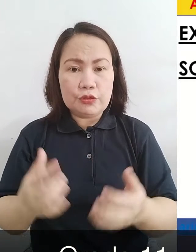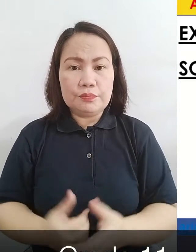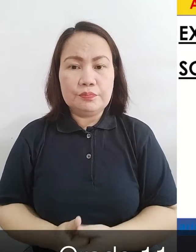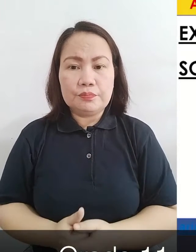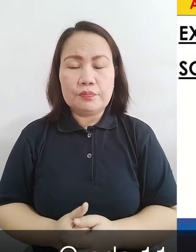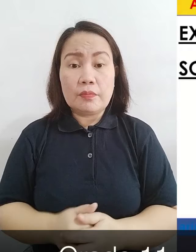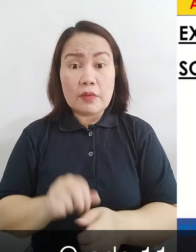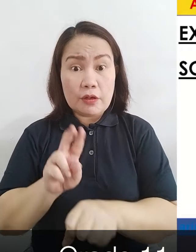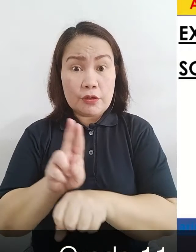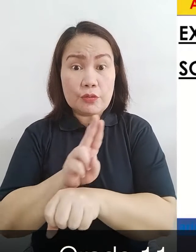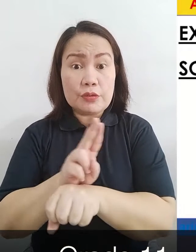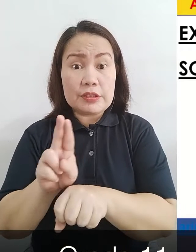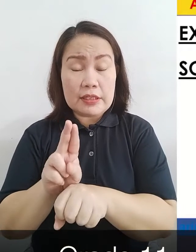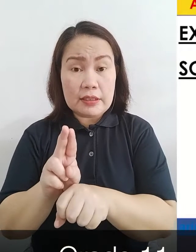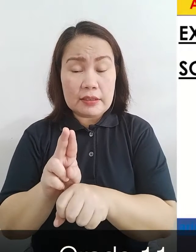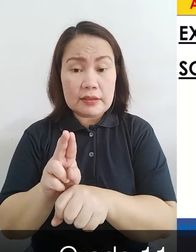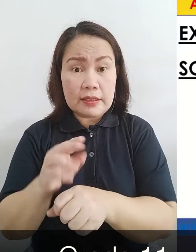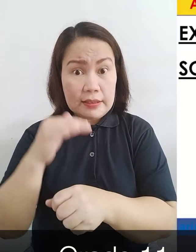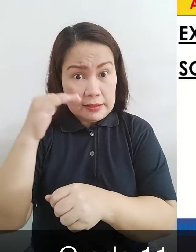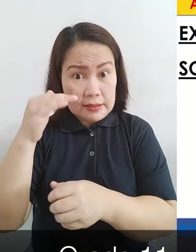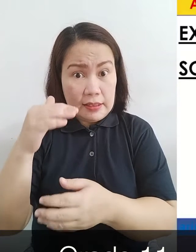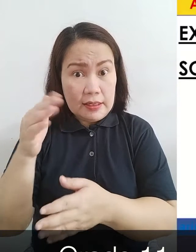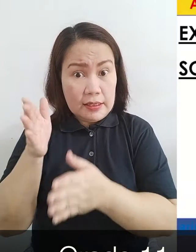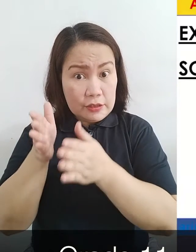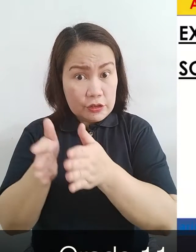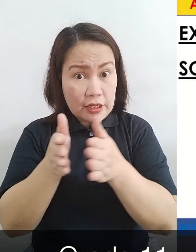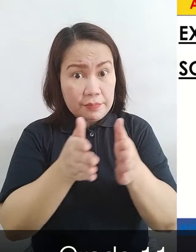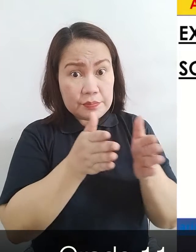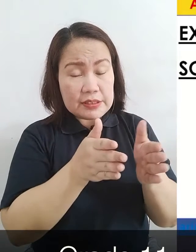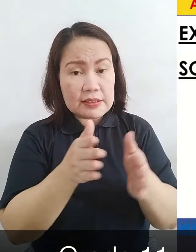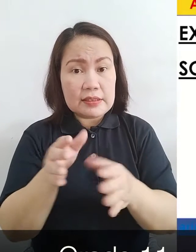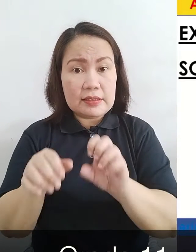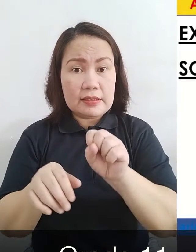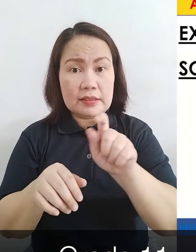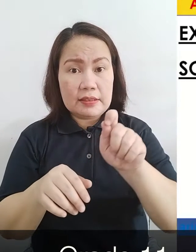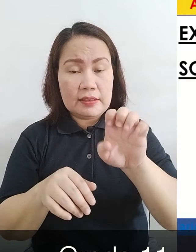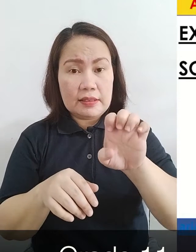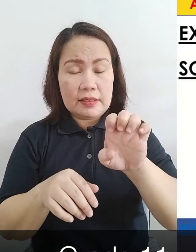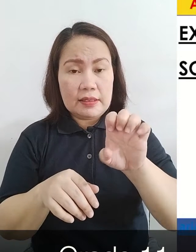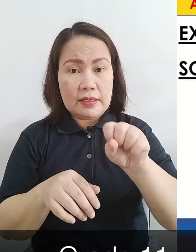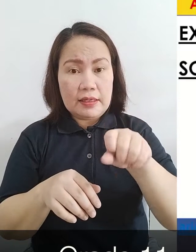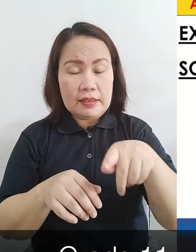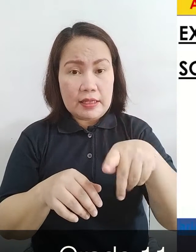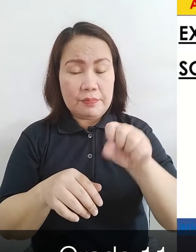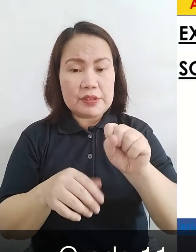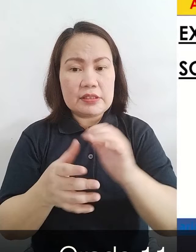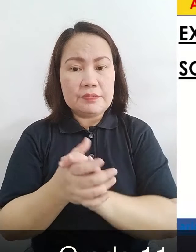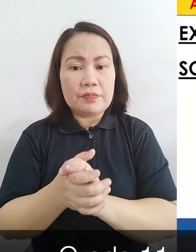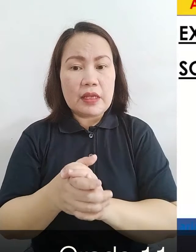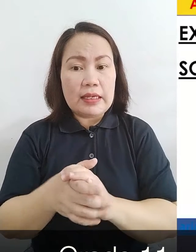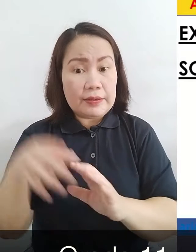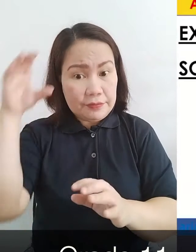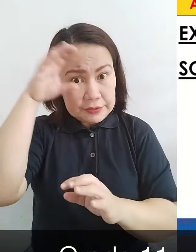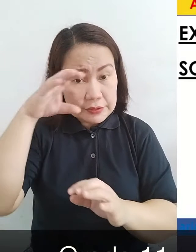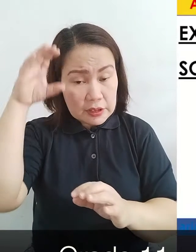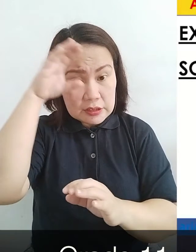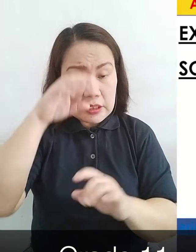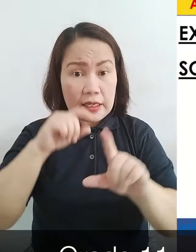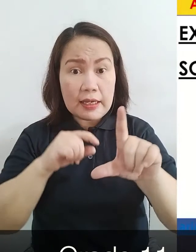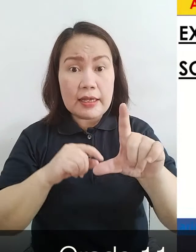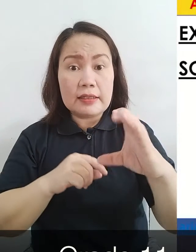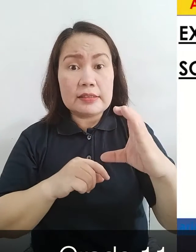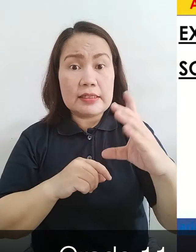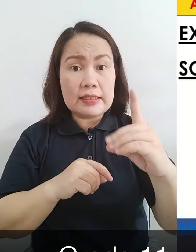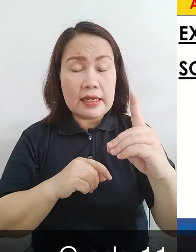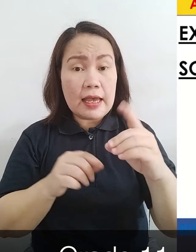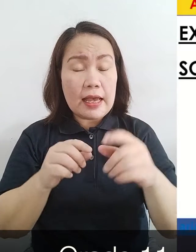So, gamit kanina yung steps na binanggit. So, kukunin natin yung LCD ng 3 and 5.